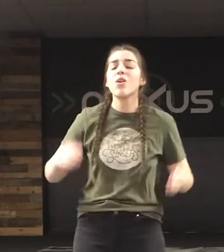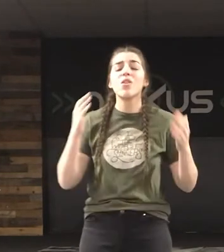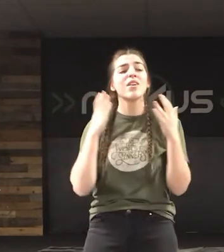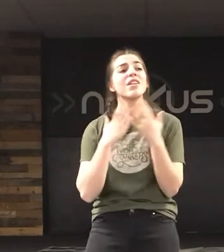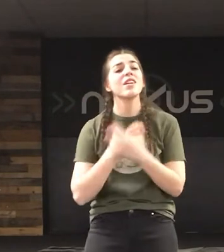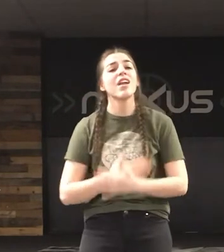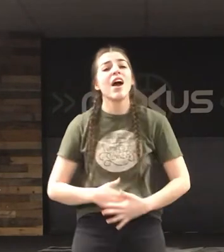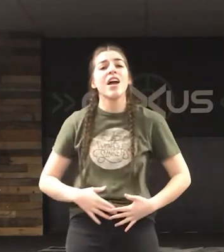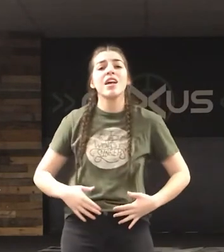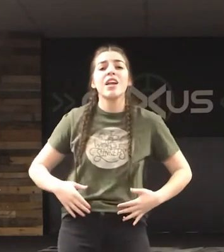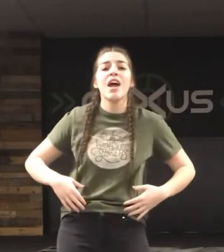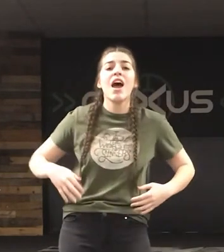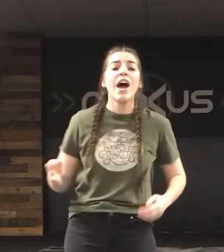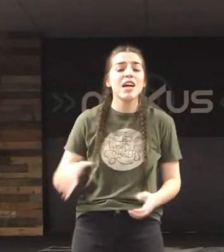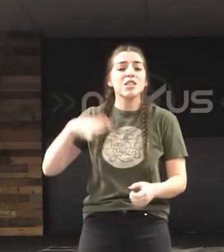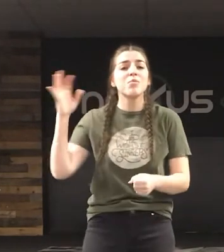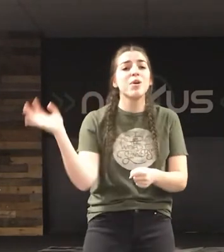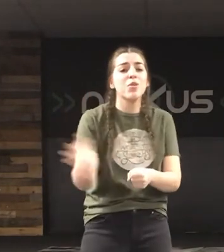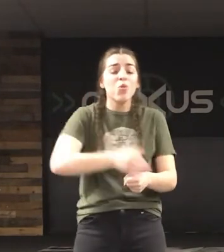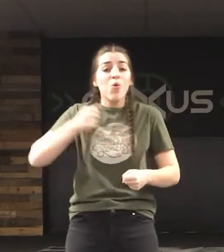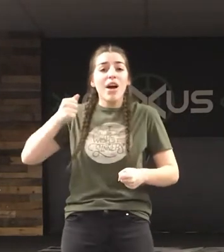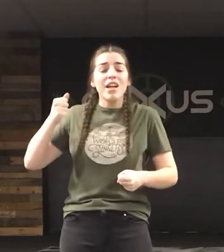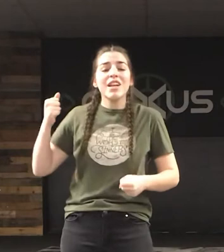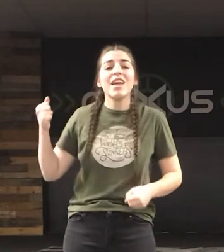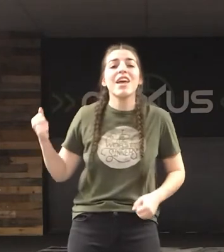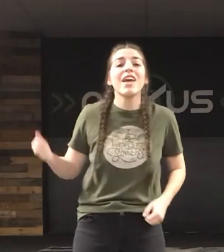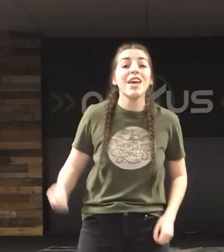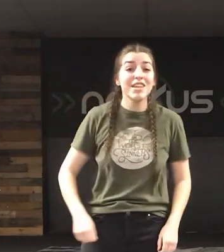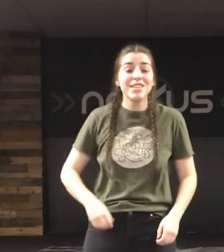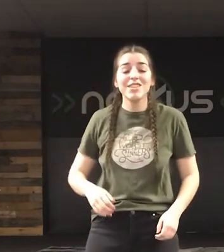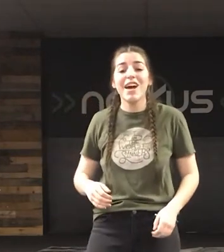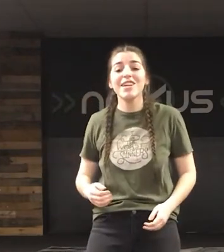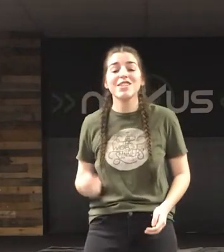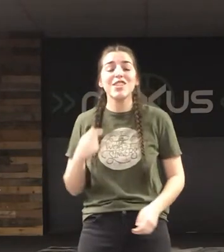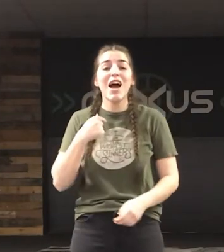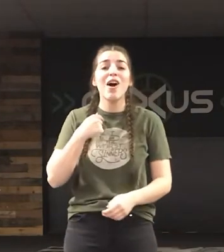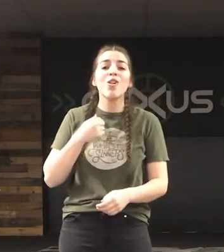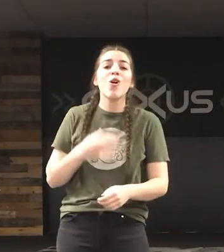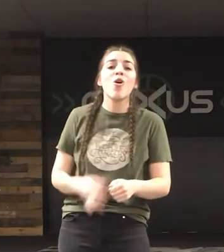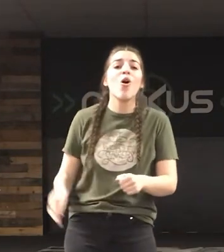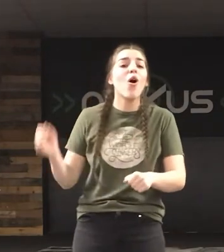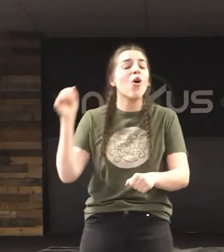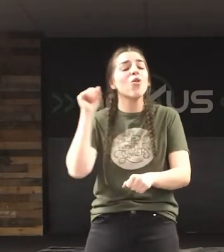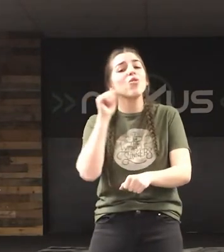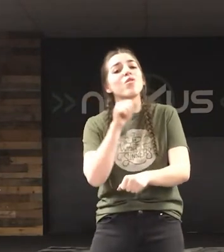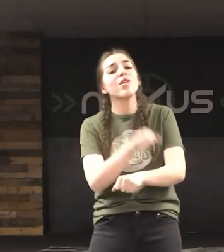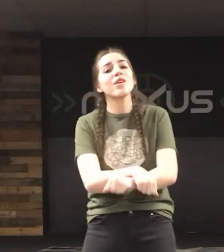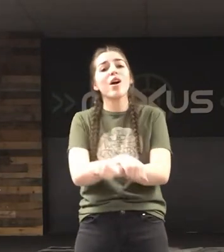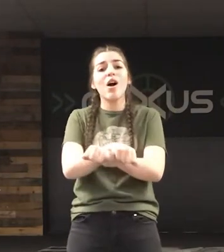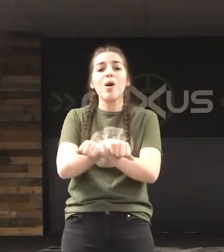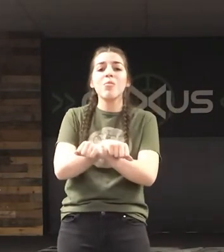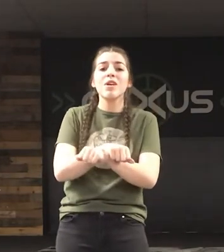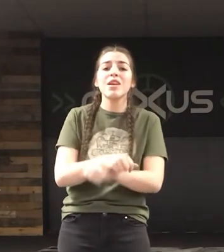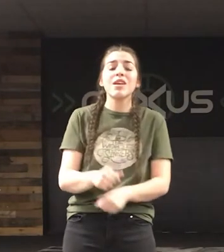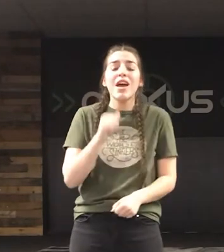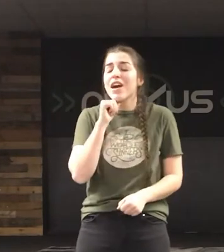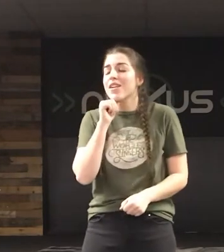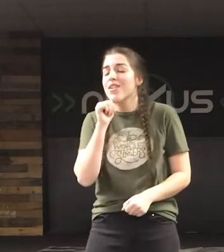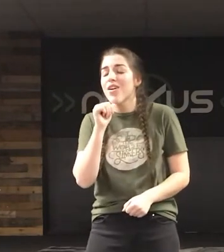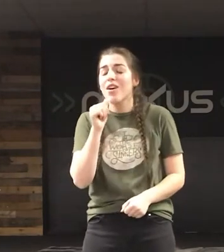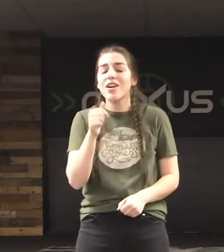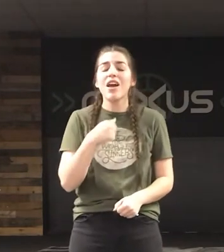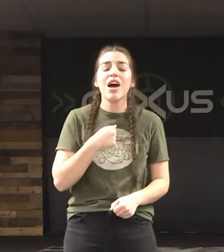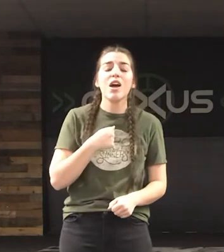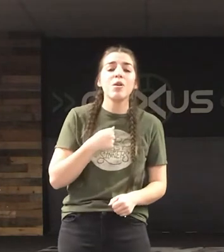lead. Oh, the night has been won, and I shall overcome,